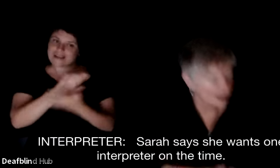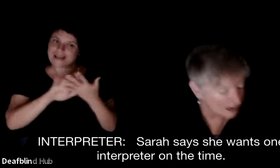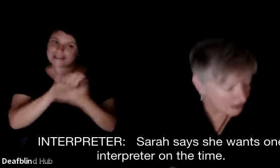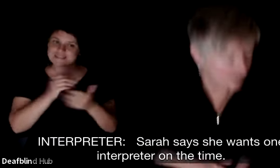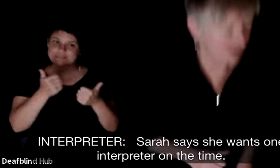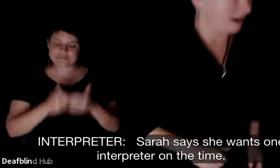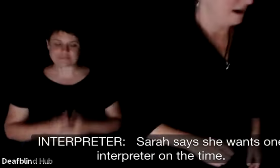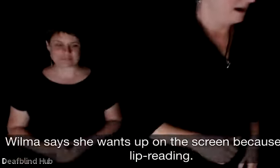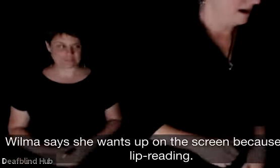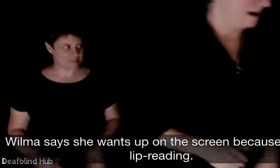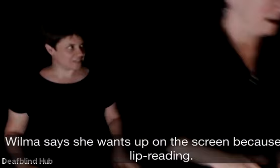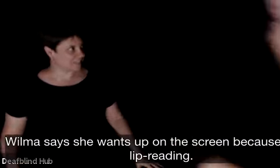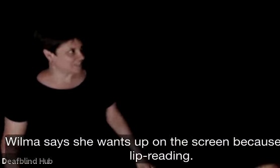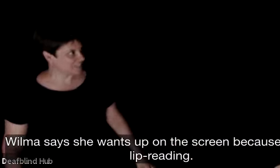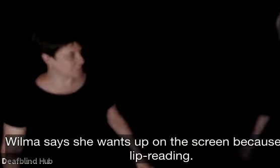So,